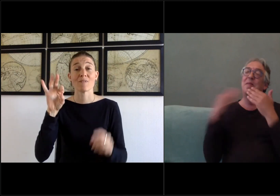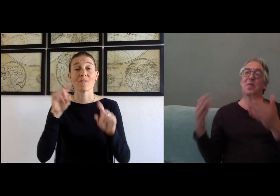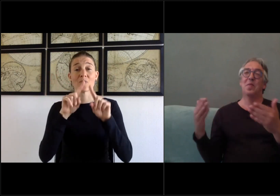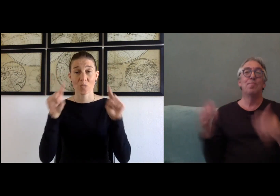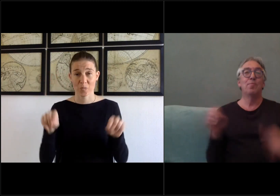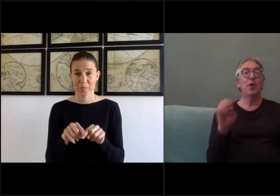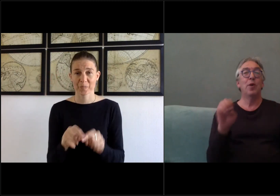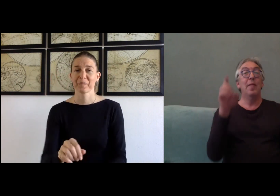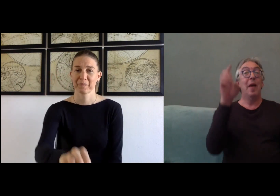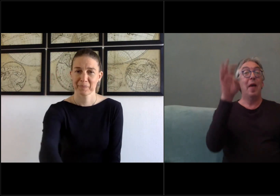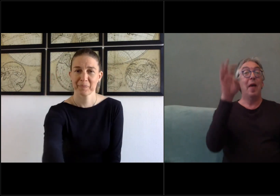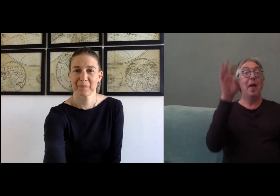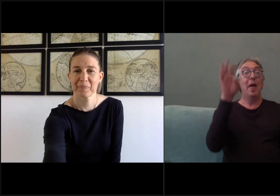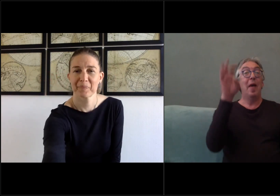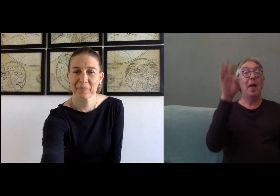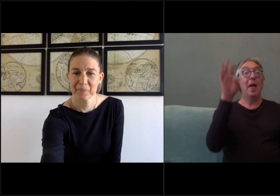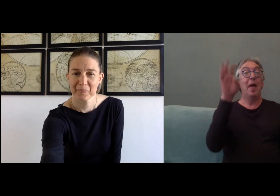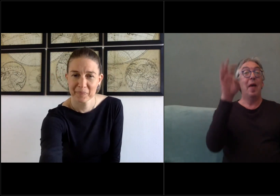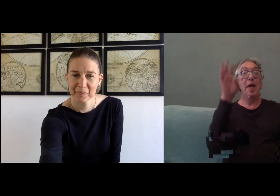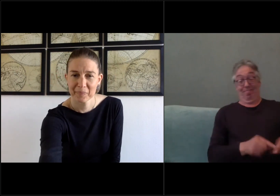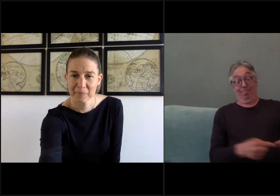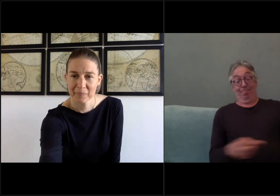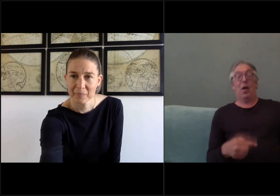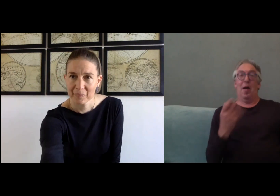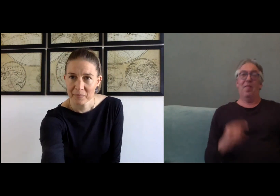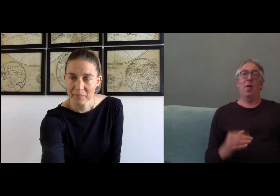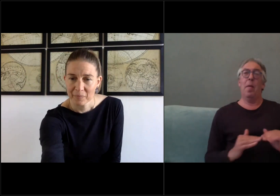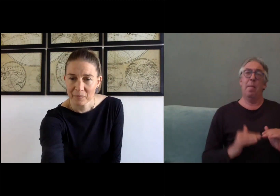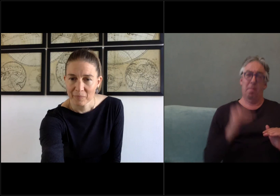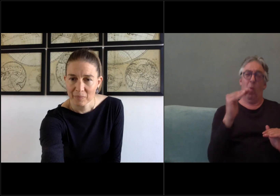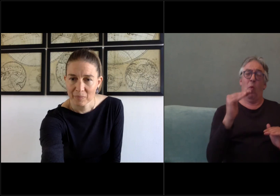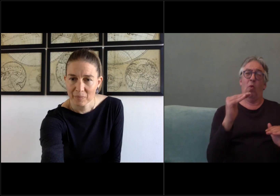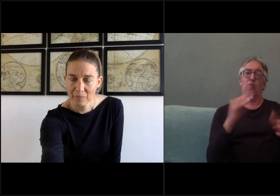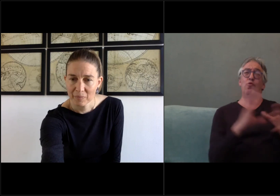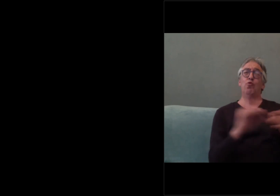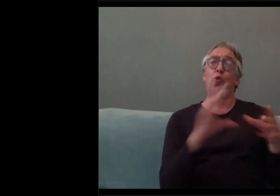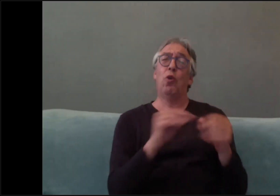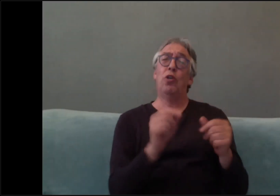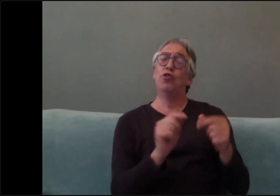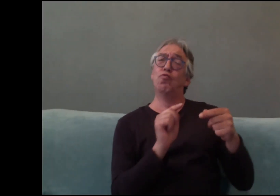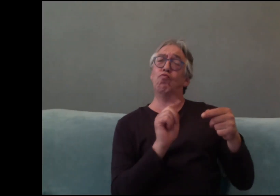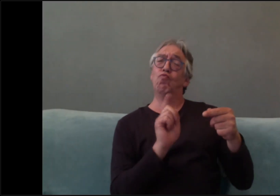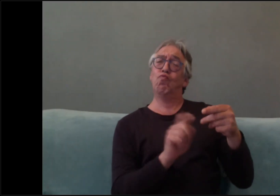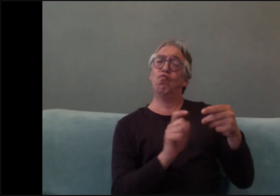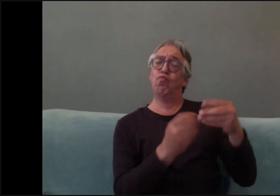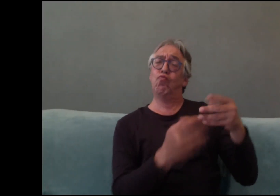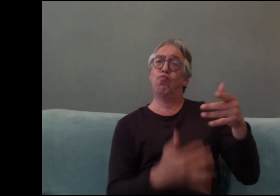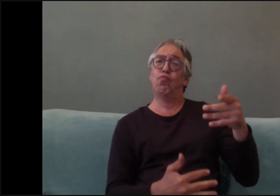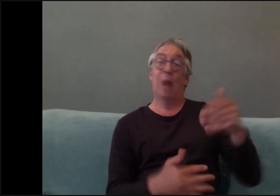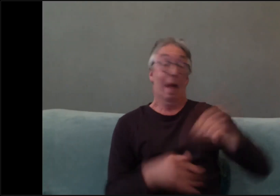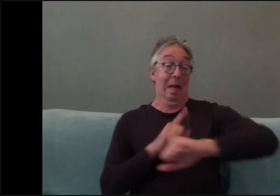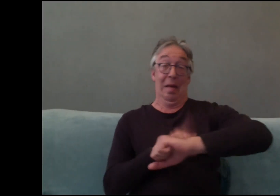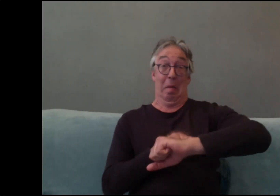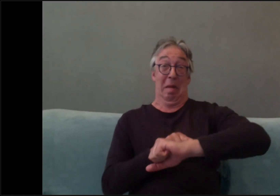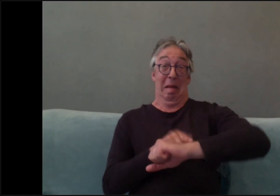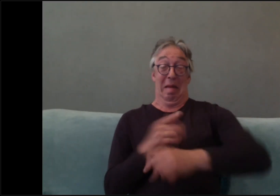testimonies like this that underline the seriousness of the situation. We have very little time left. We received some questions.